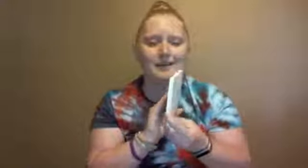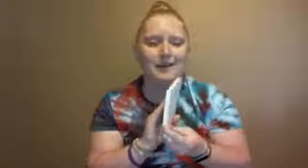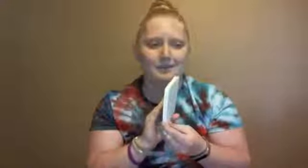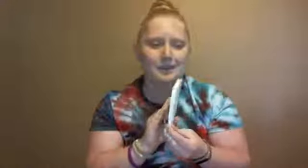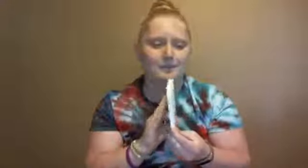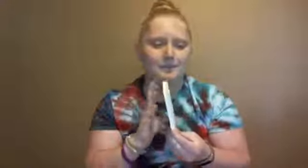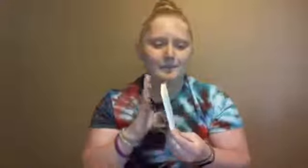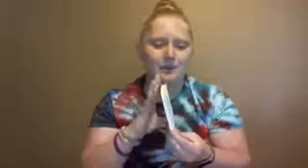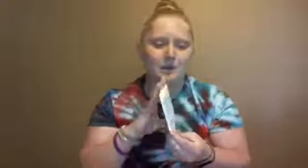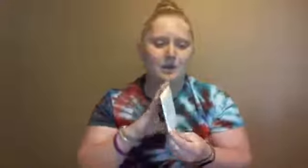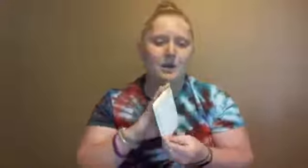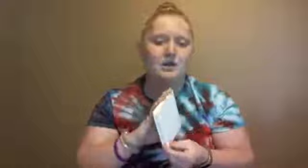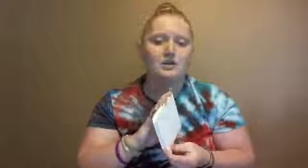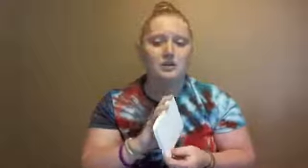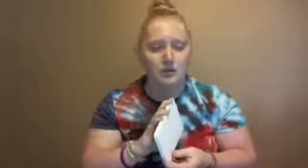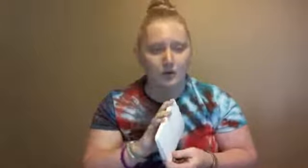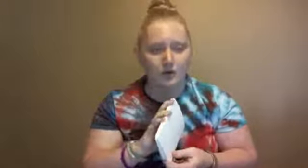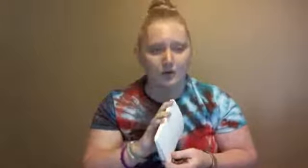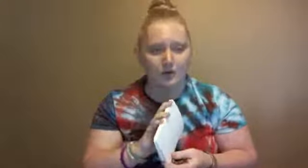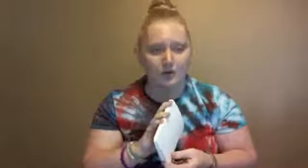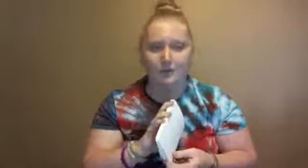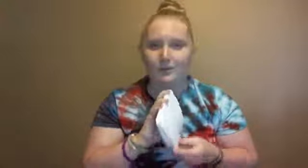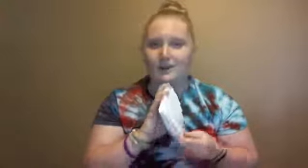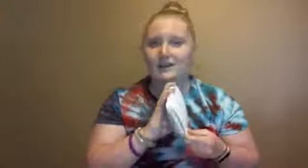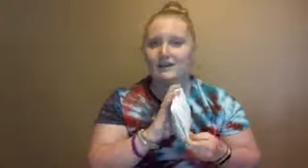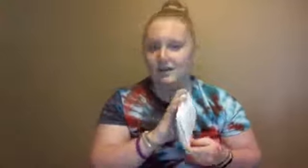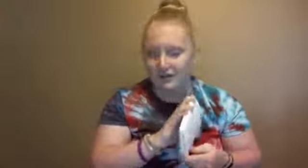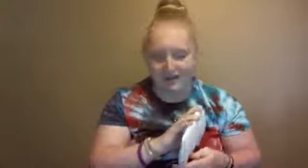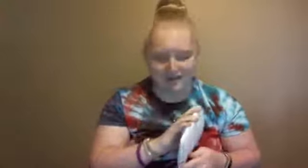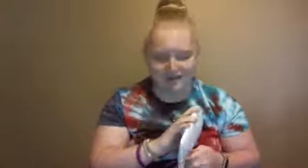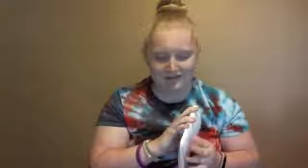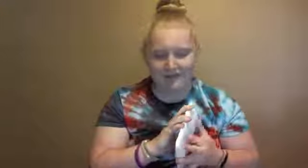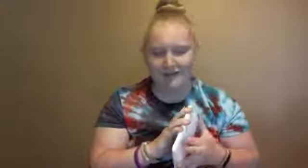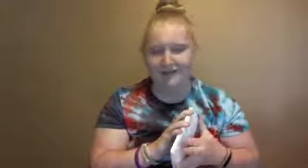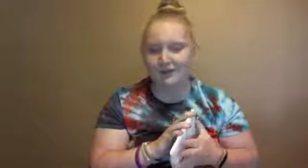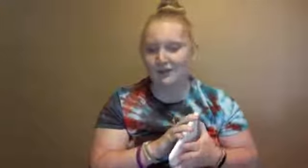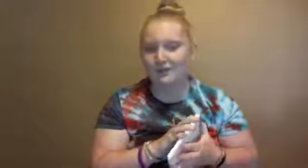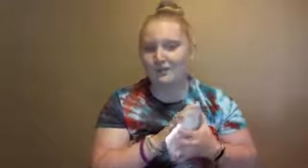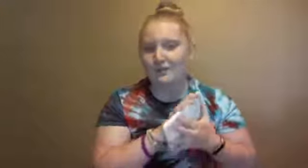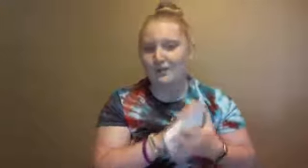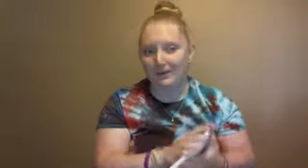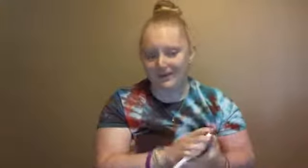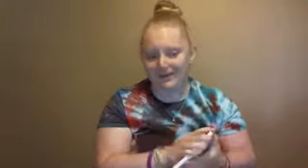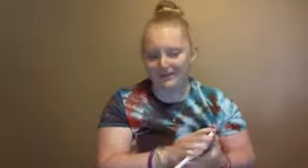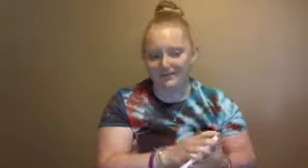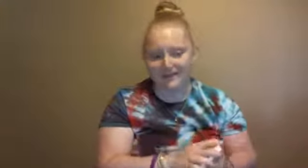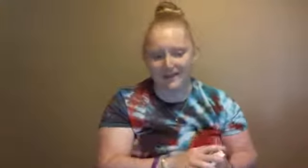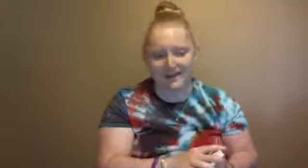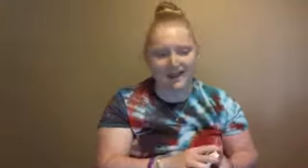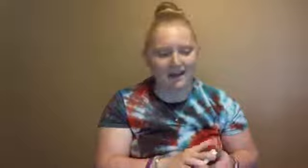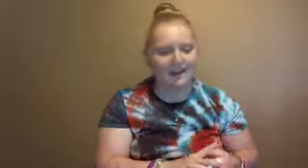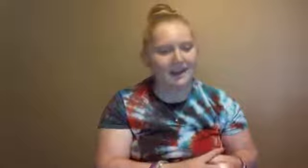lot of them. So we're going to try and go through them quickly. And